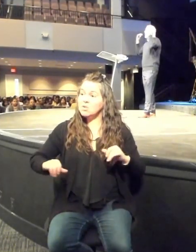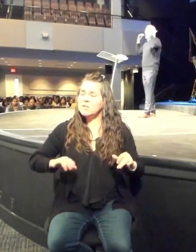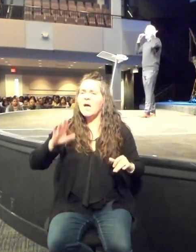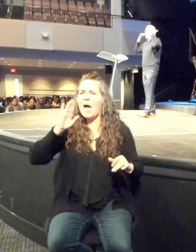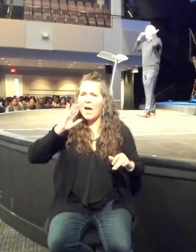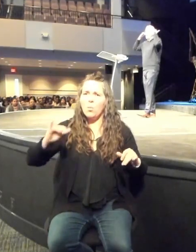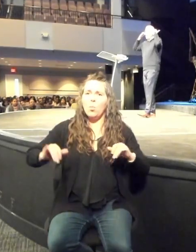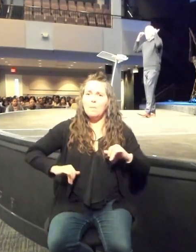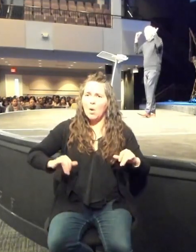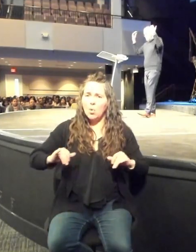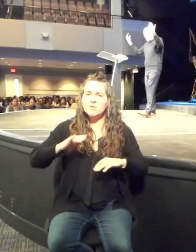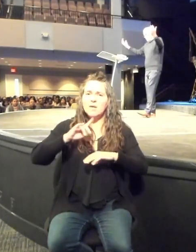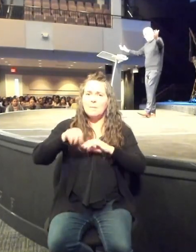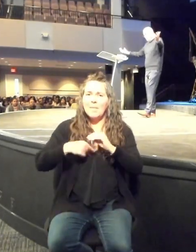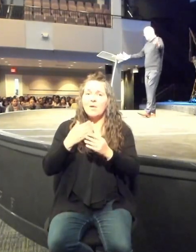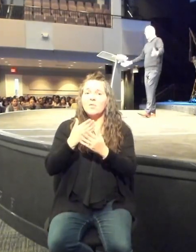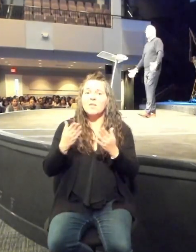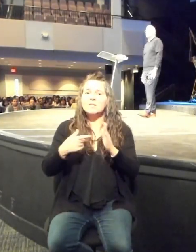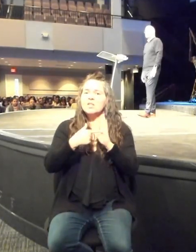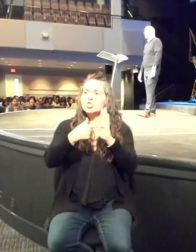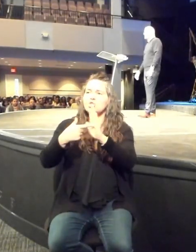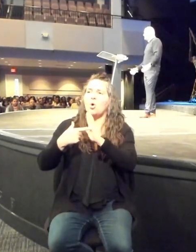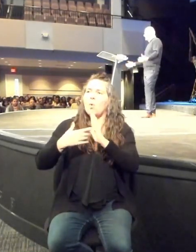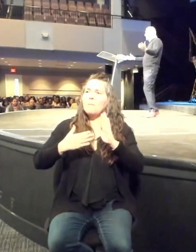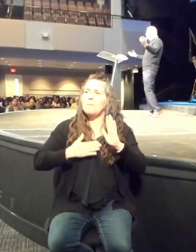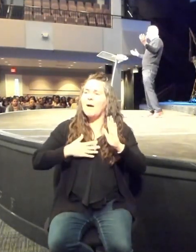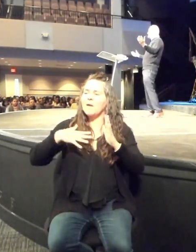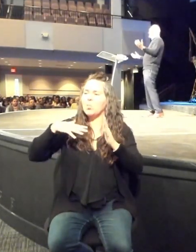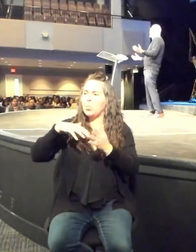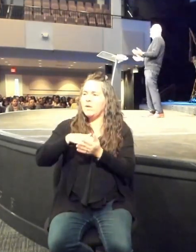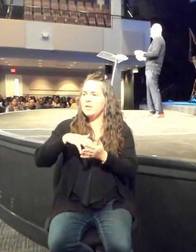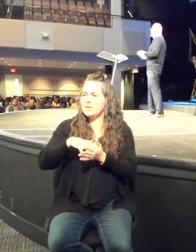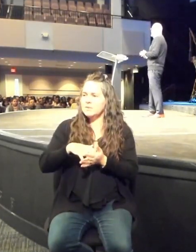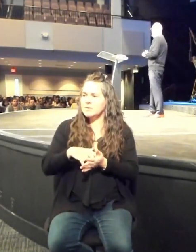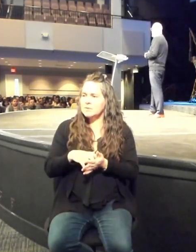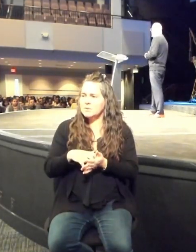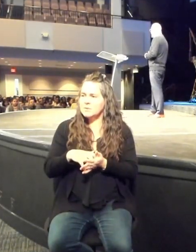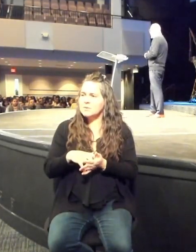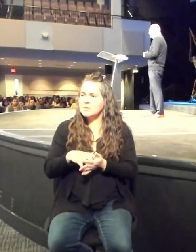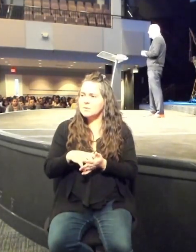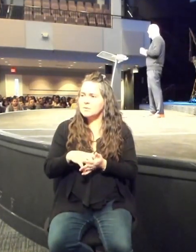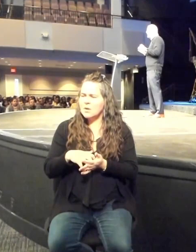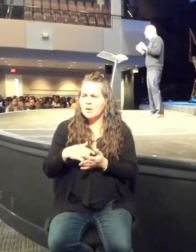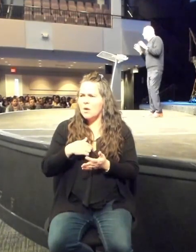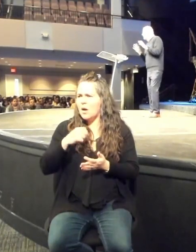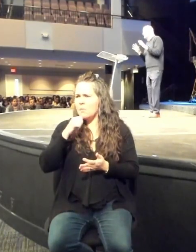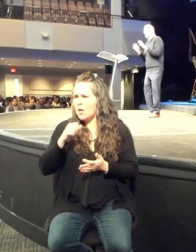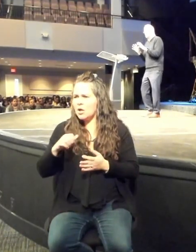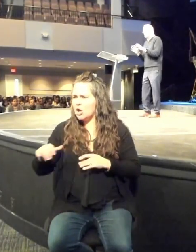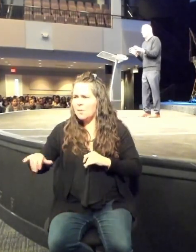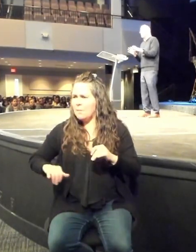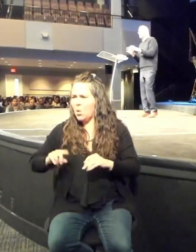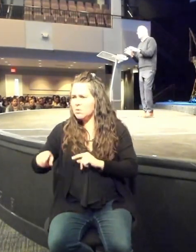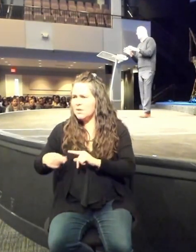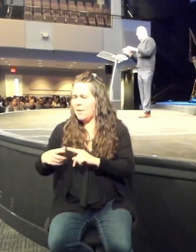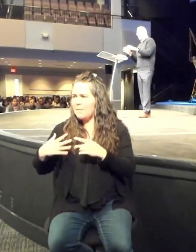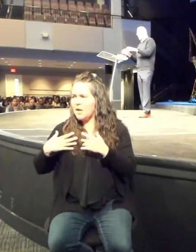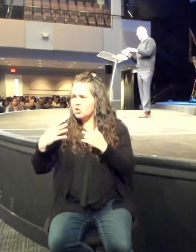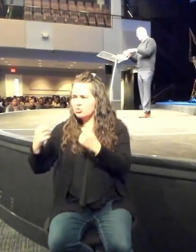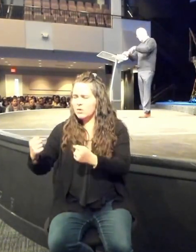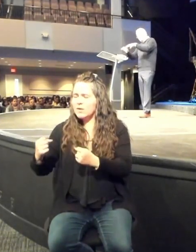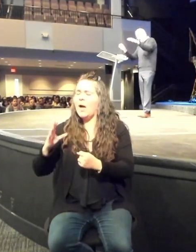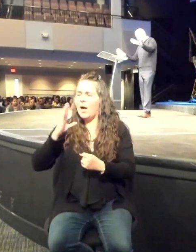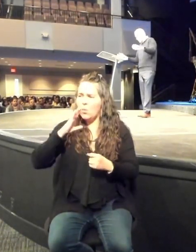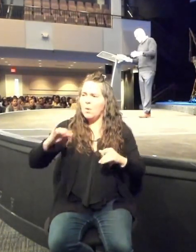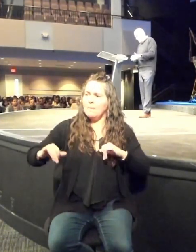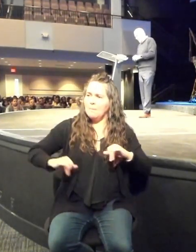show my weakness. He says, I'm not going to boast about the things that show my strength. I'm going to boast about things that show my weakness.